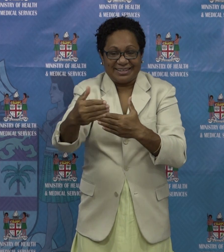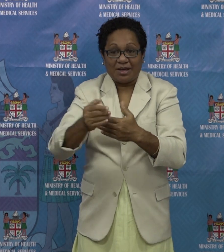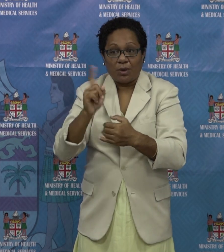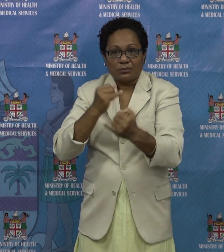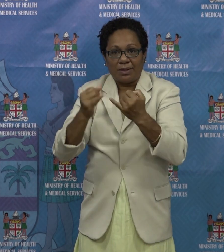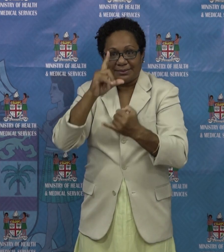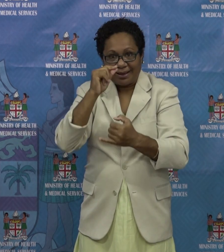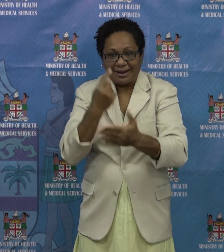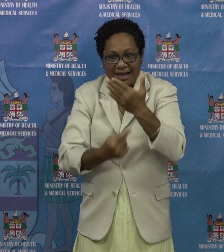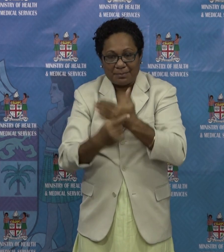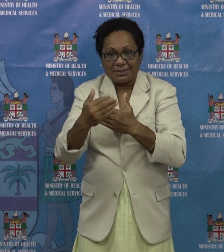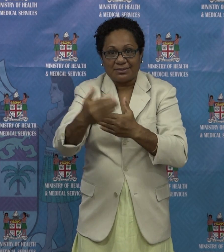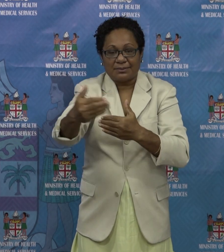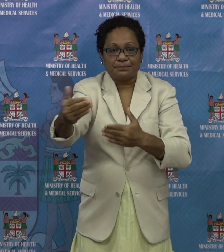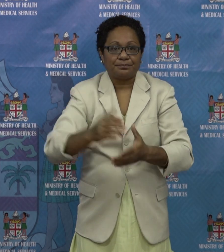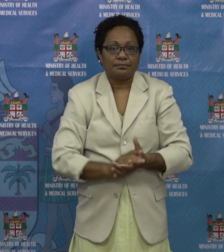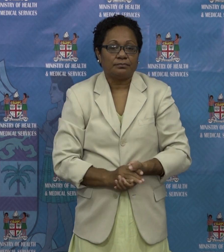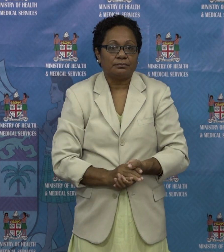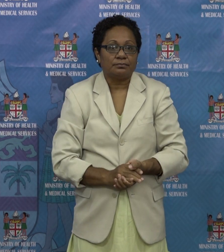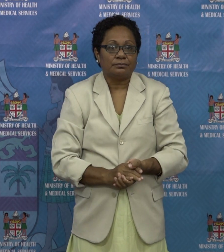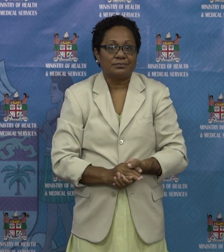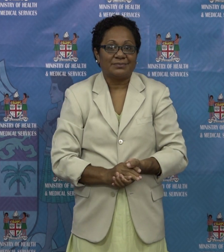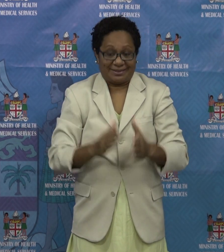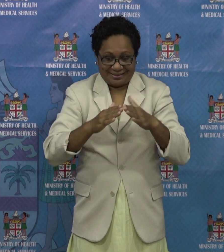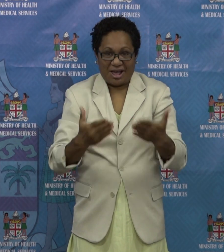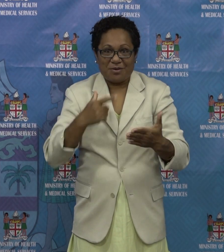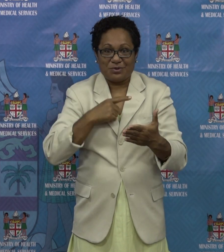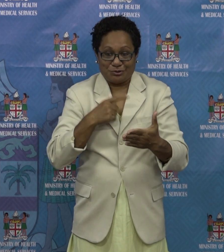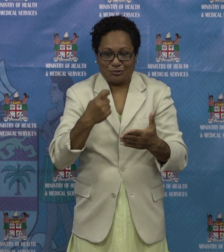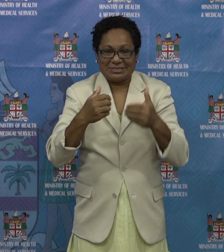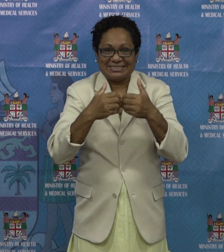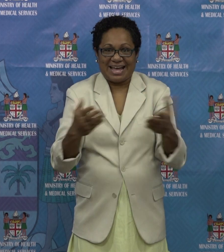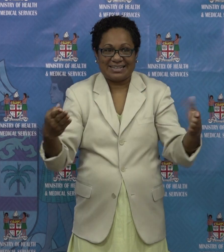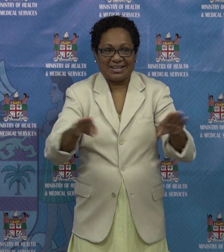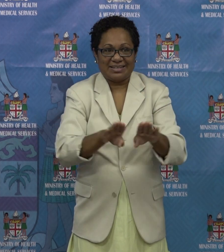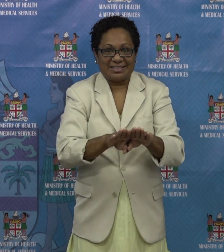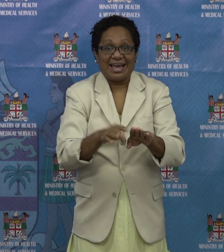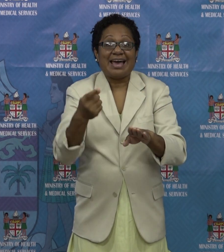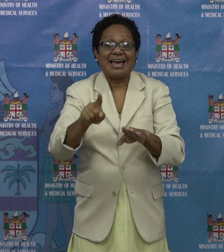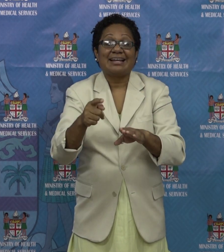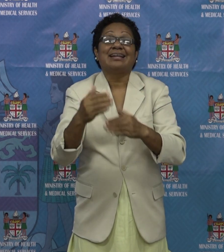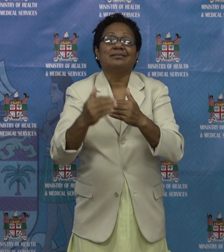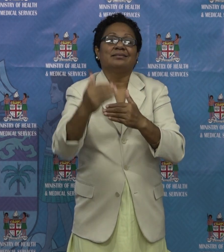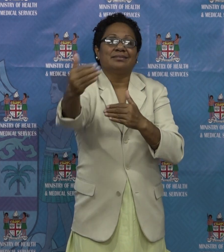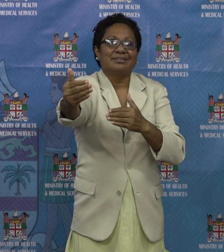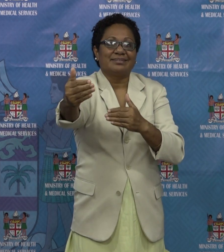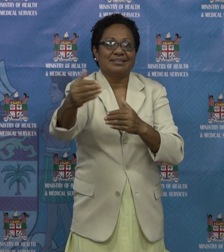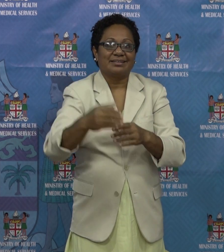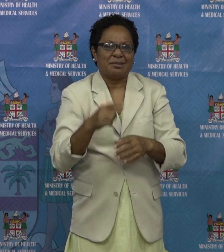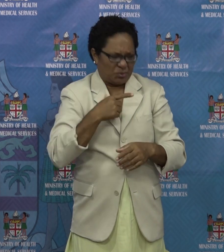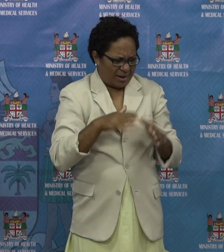far as results is concerned as we go through the lockdown and afterwards before we get the Fiji CDC back active